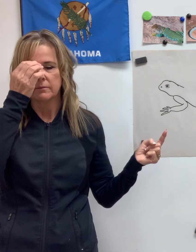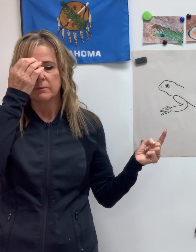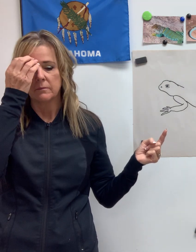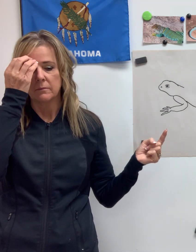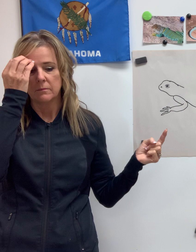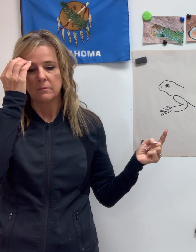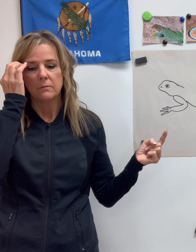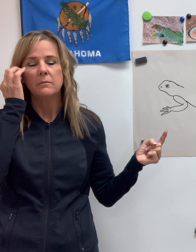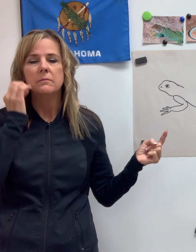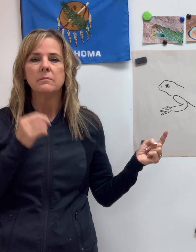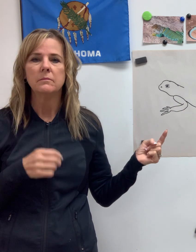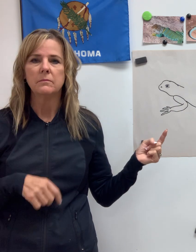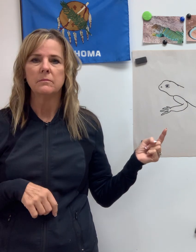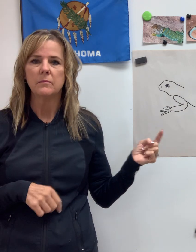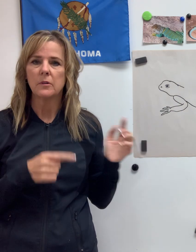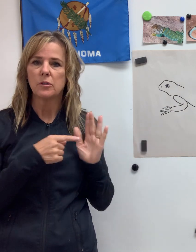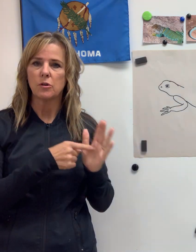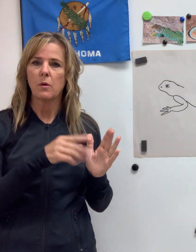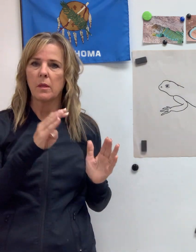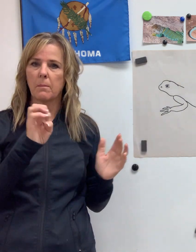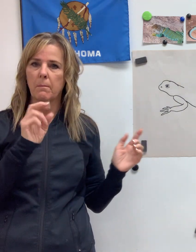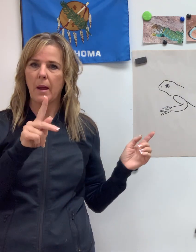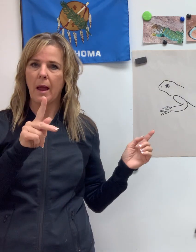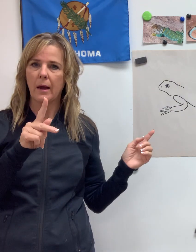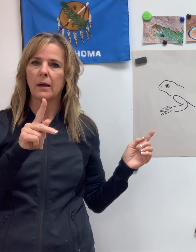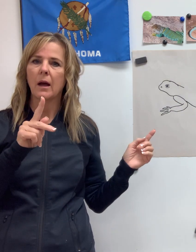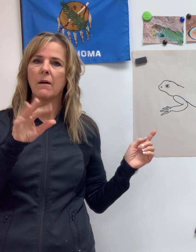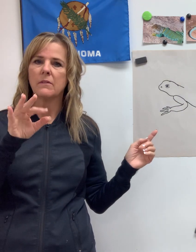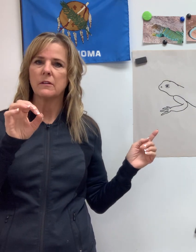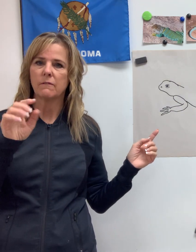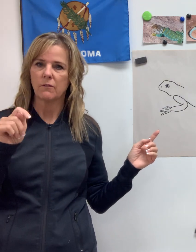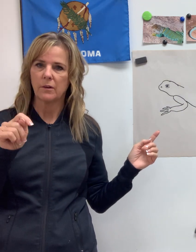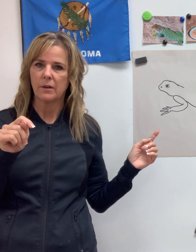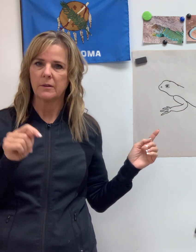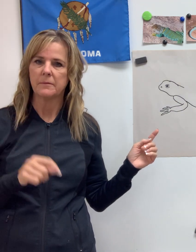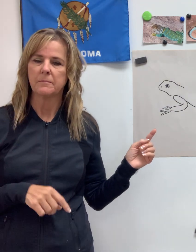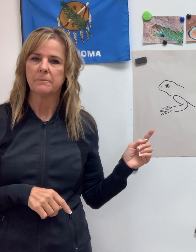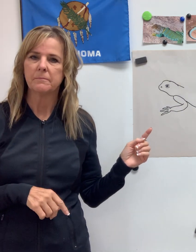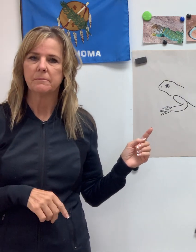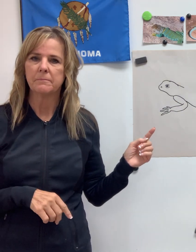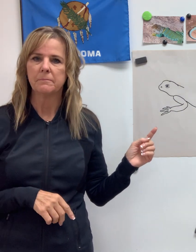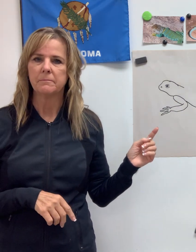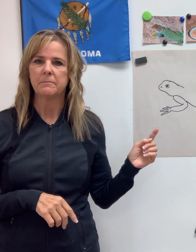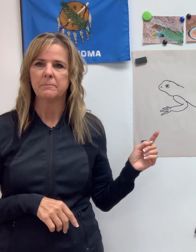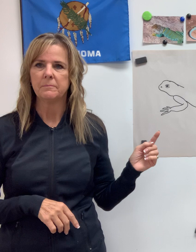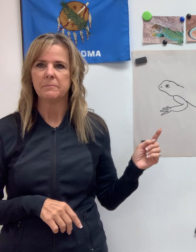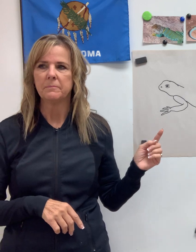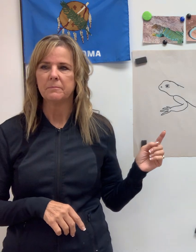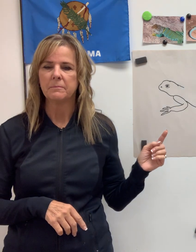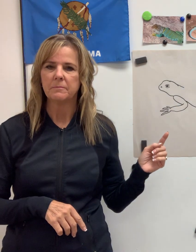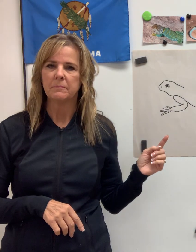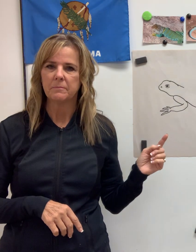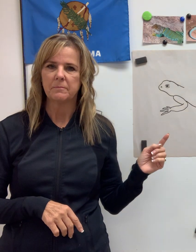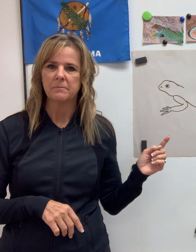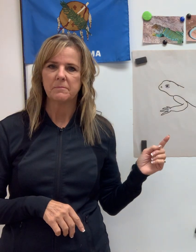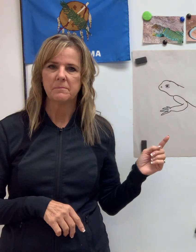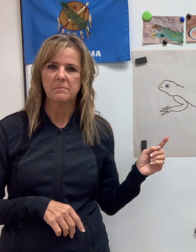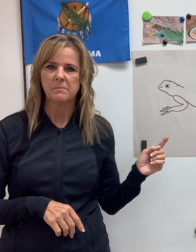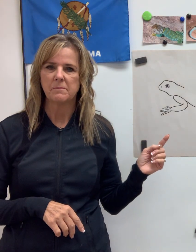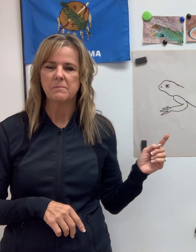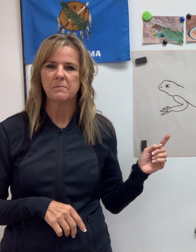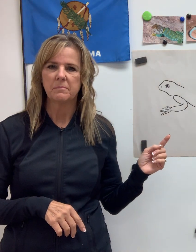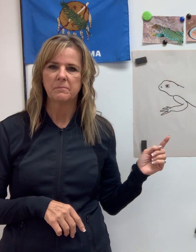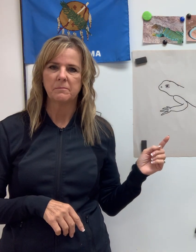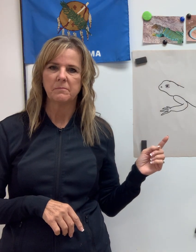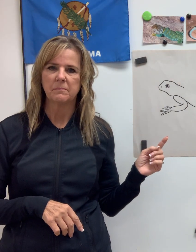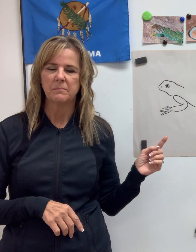here. This is showing the back of his foot. So I'm going to make a little curve line just a little bit back. And then it's going to start to slant towards